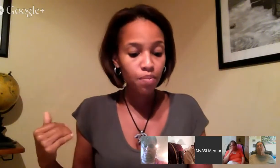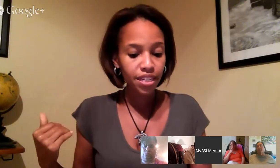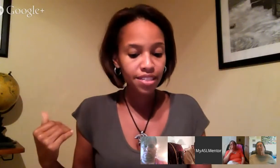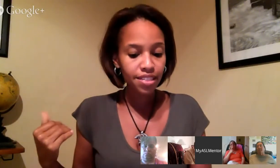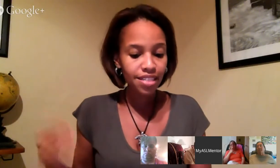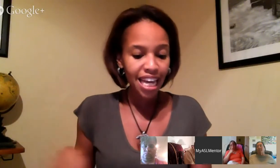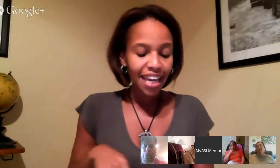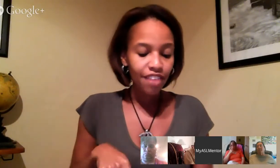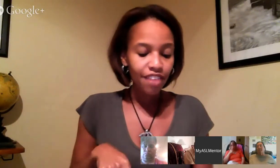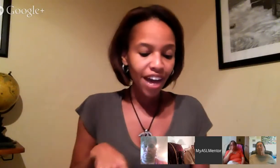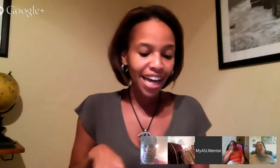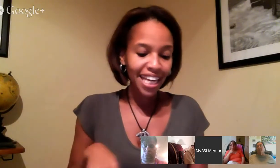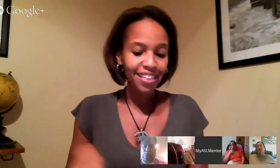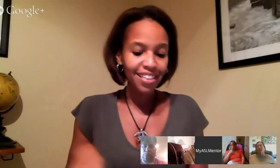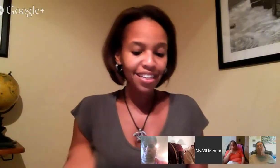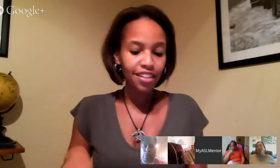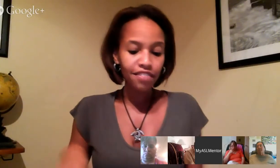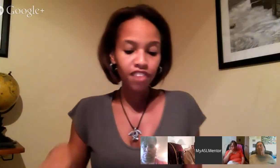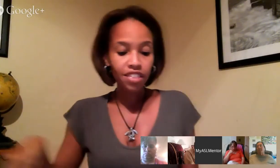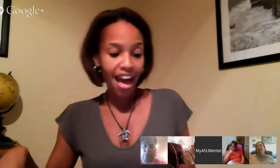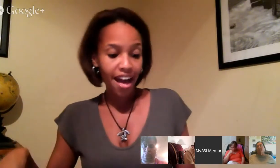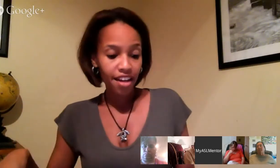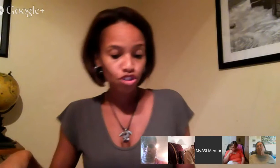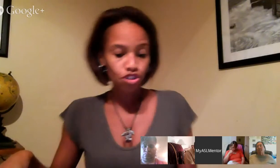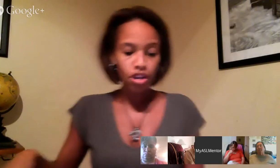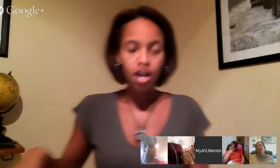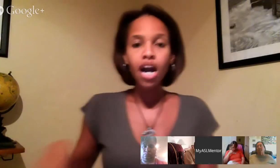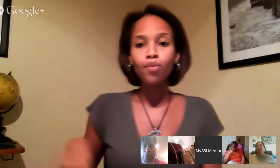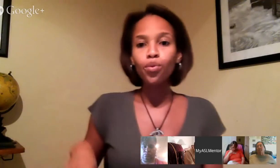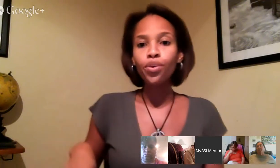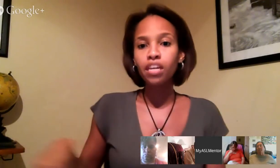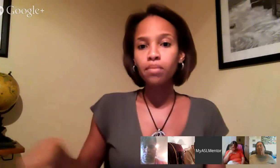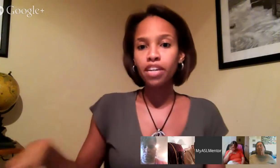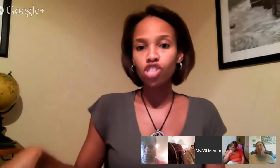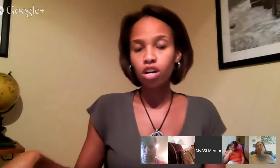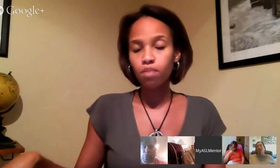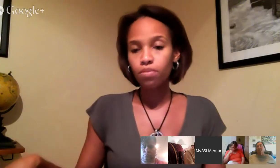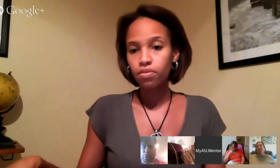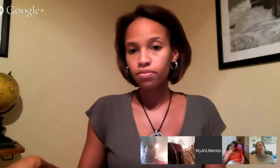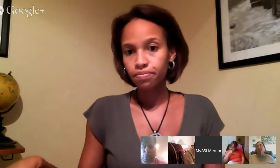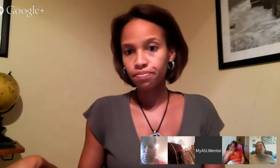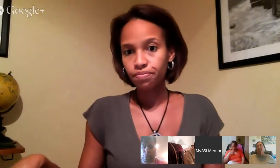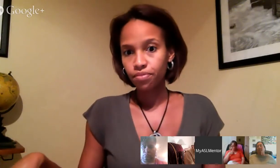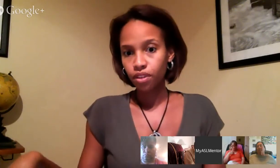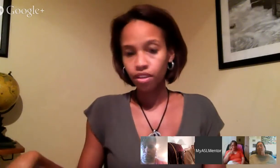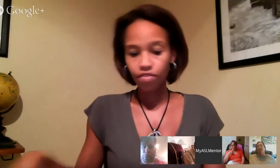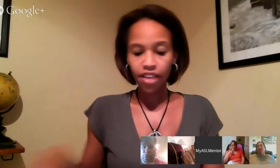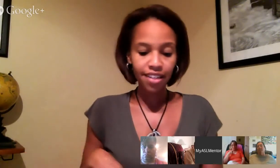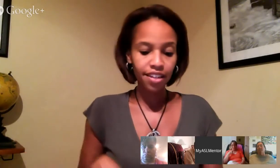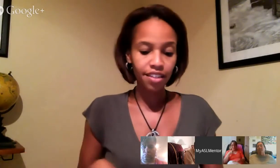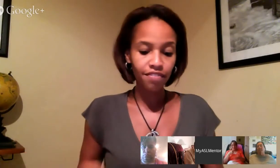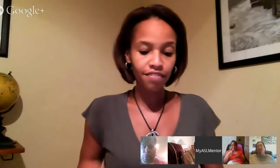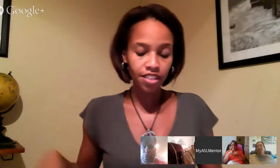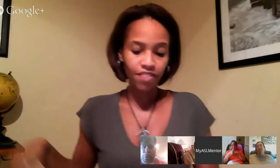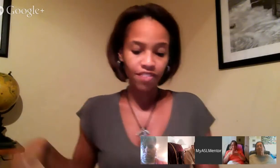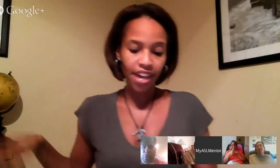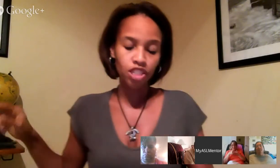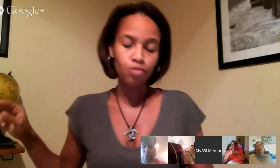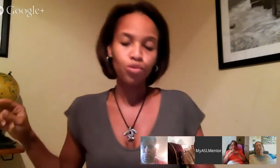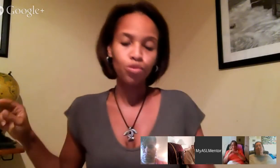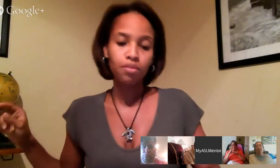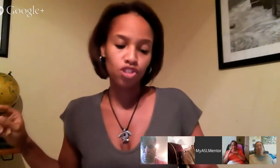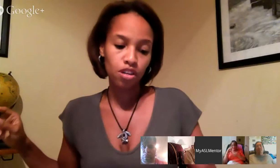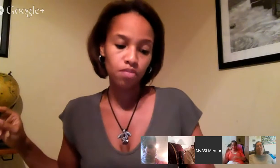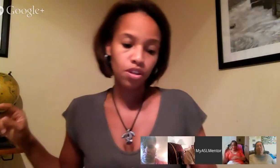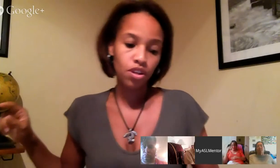example is, if I get an influx of cash, I'm quitting my job. If I get an influx of cash, I'm